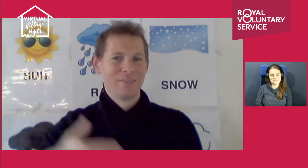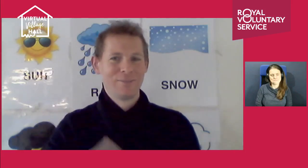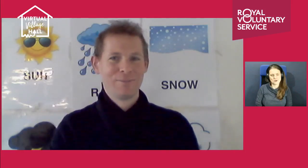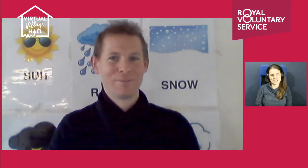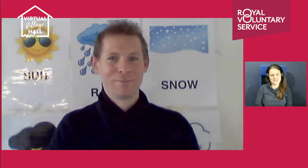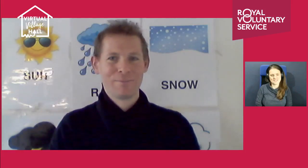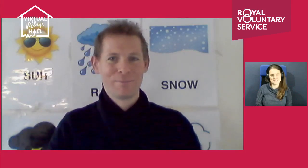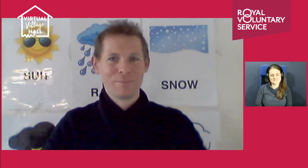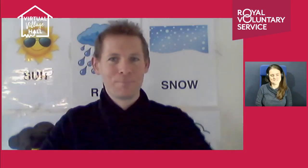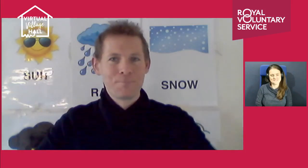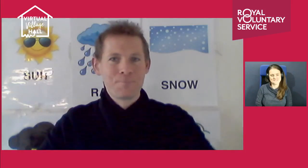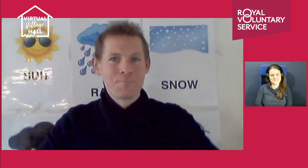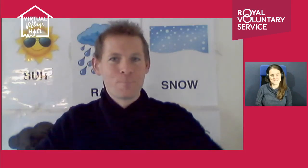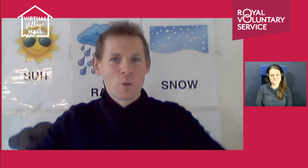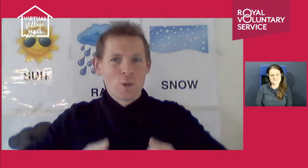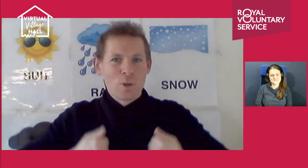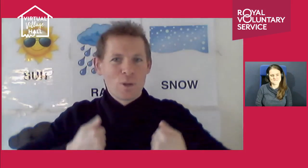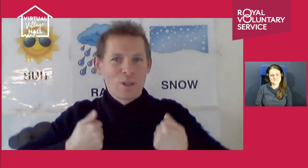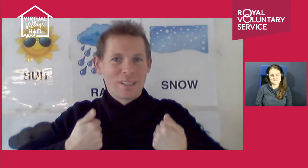morning,